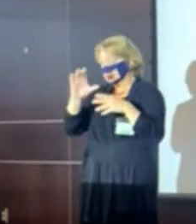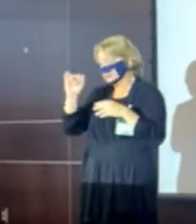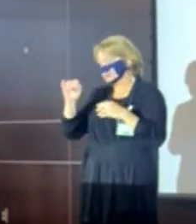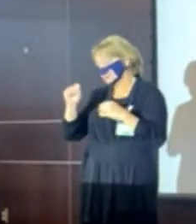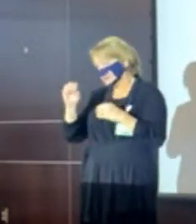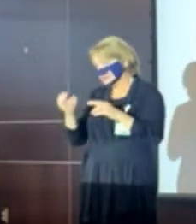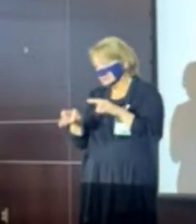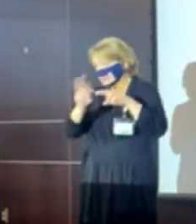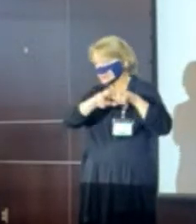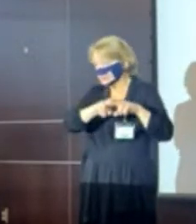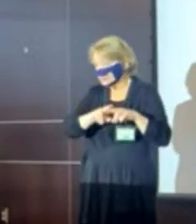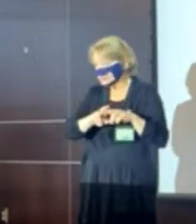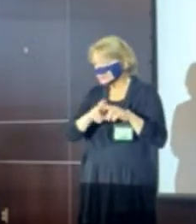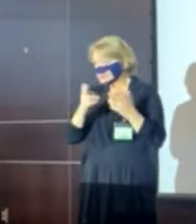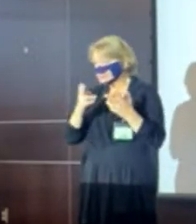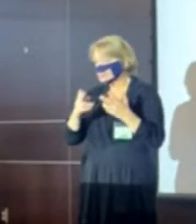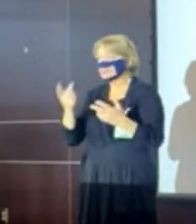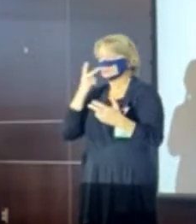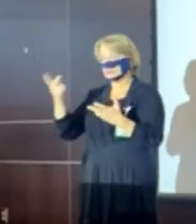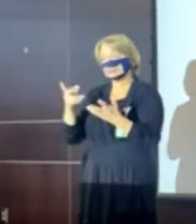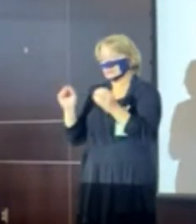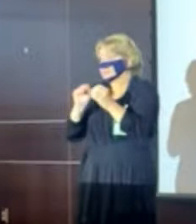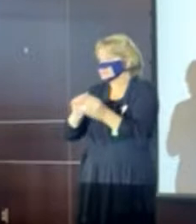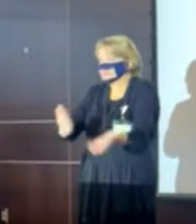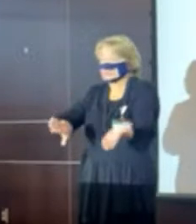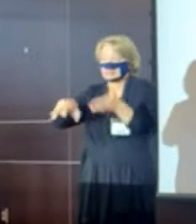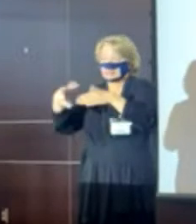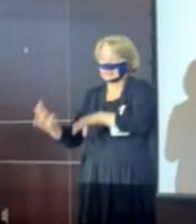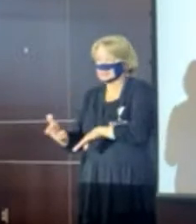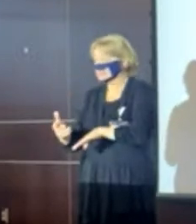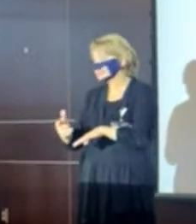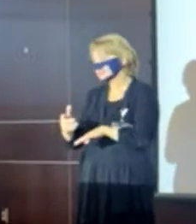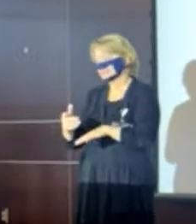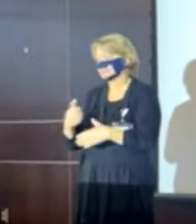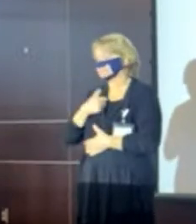increase, we see additional deaths as a result of that,